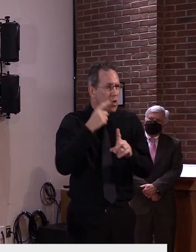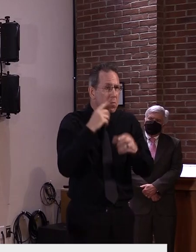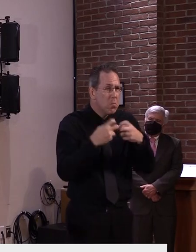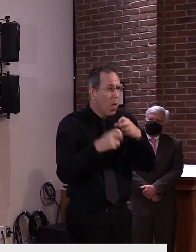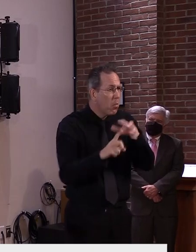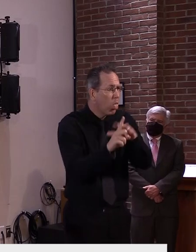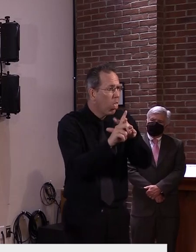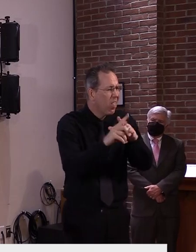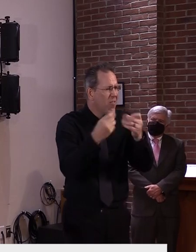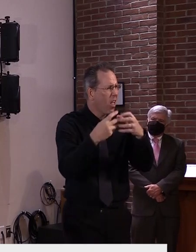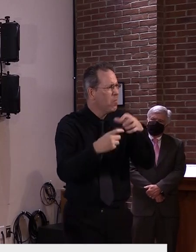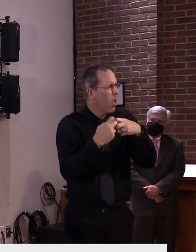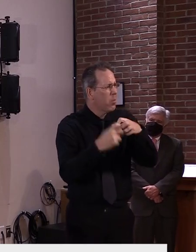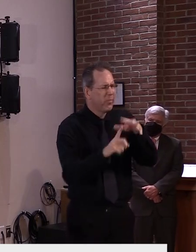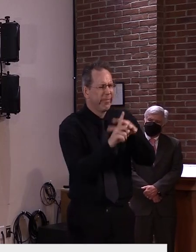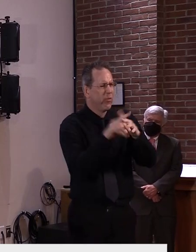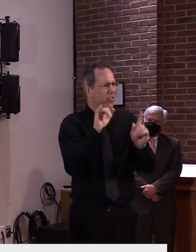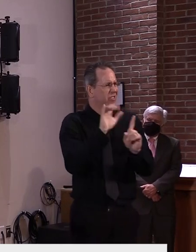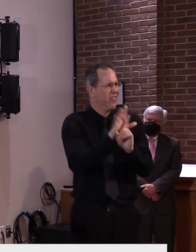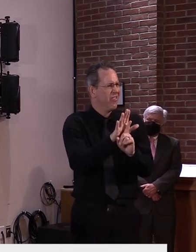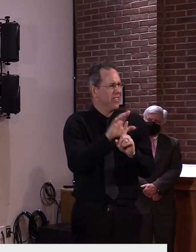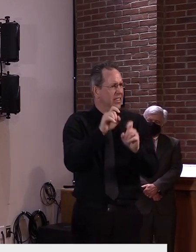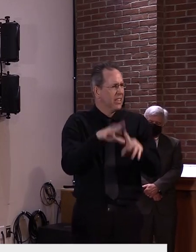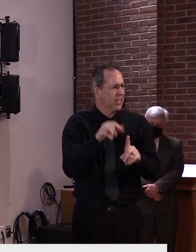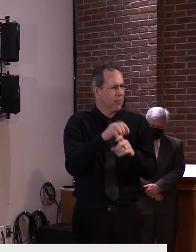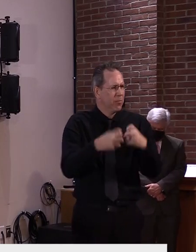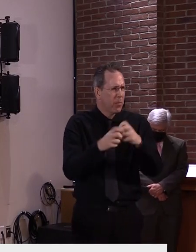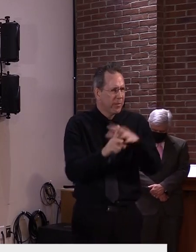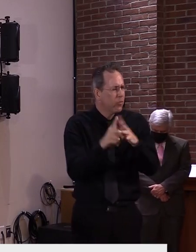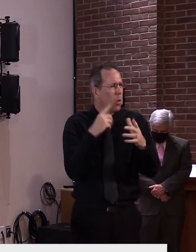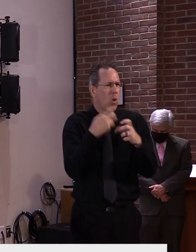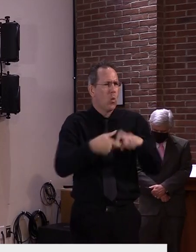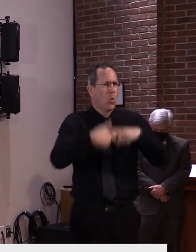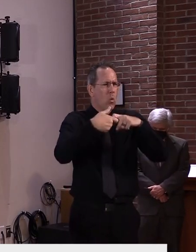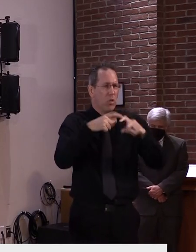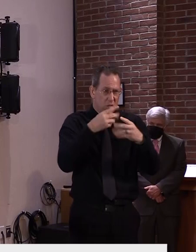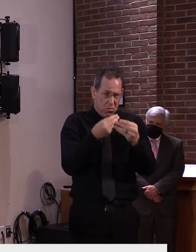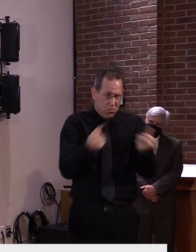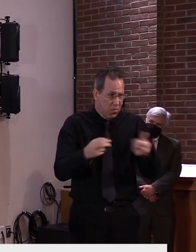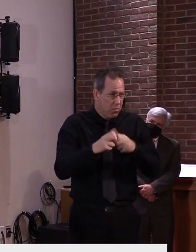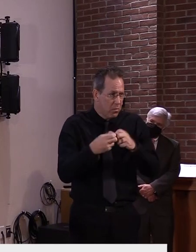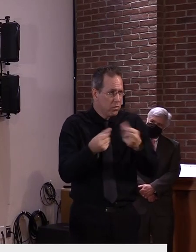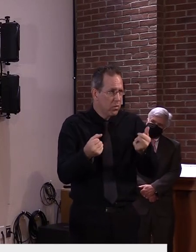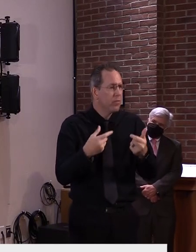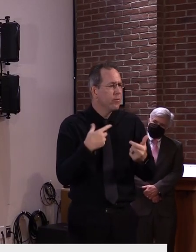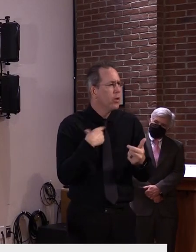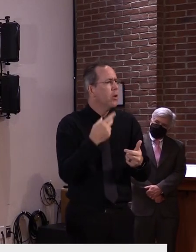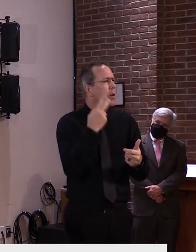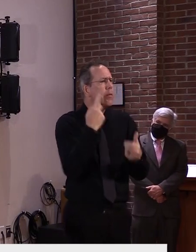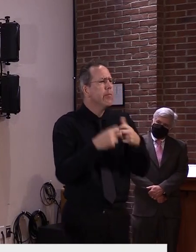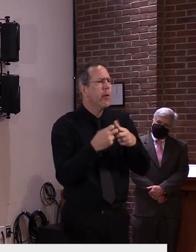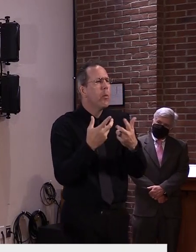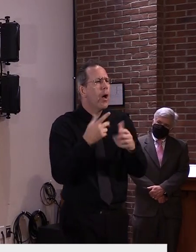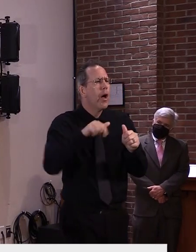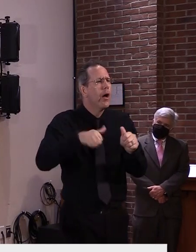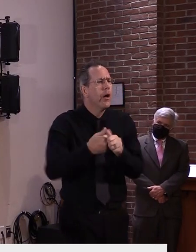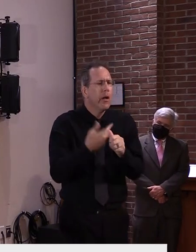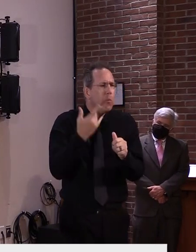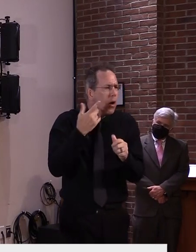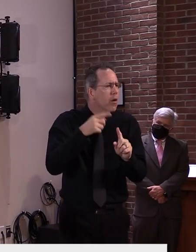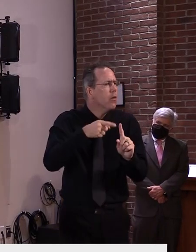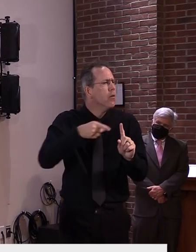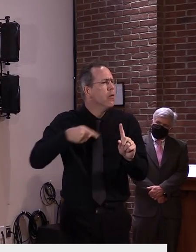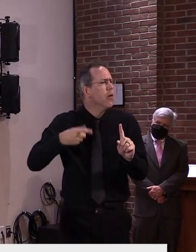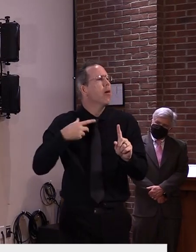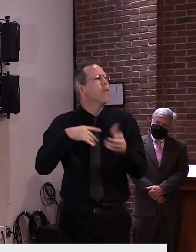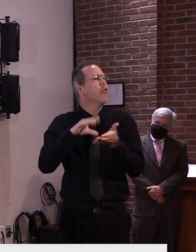pause is over, because there's a readily determined cause for the discordant results, certainly